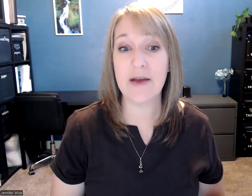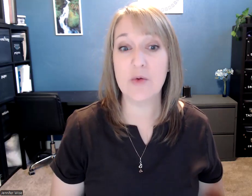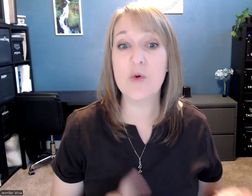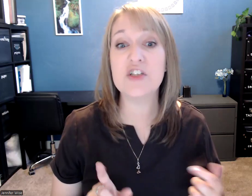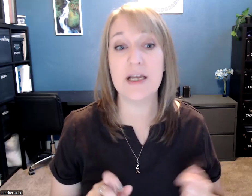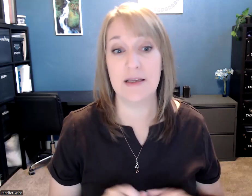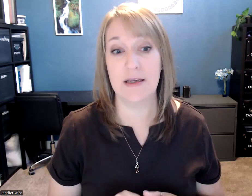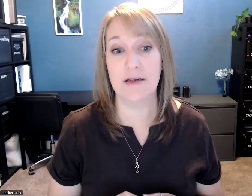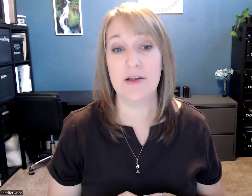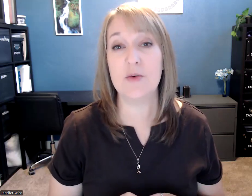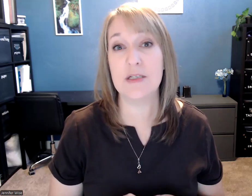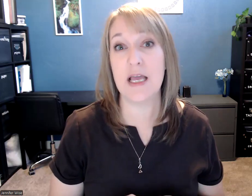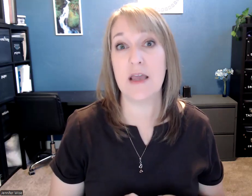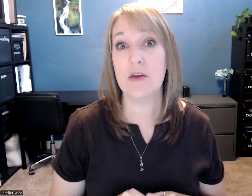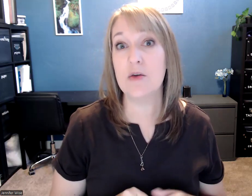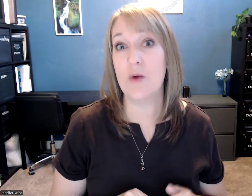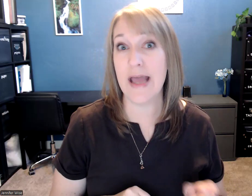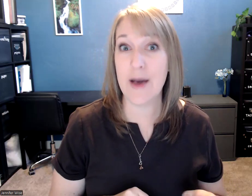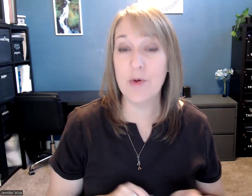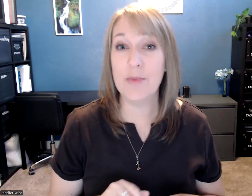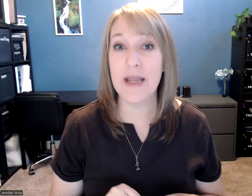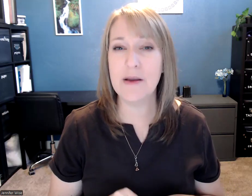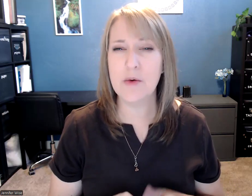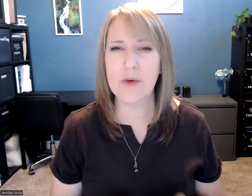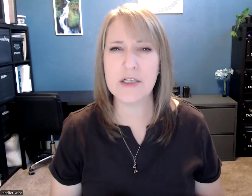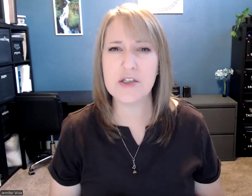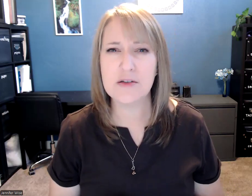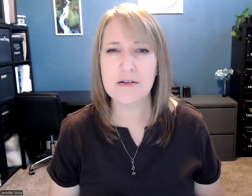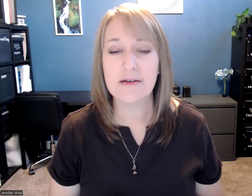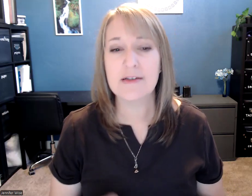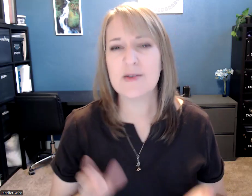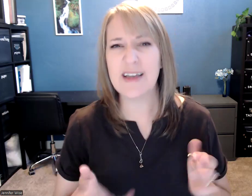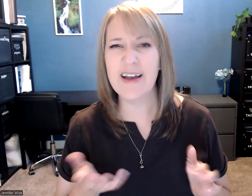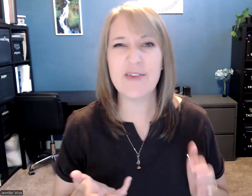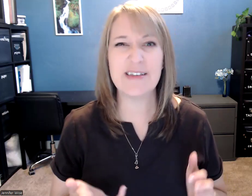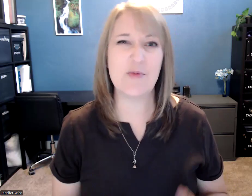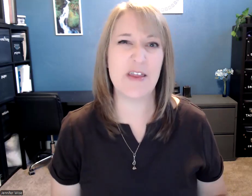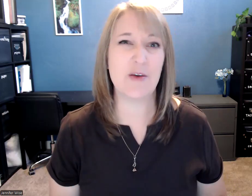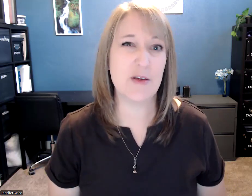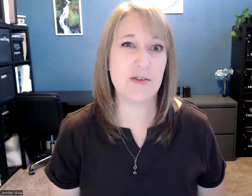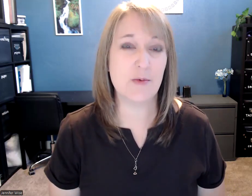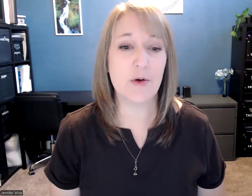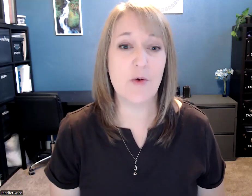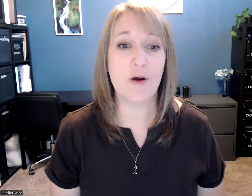add which at the end. You would say, you want apple, banana, which. So it's kind of the same way that we use the word or.